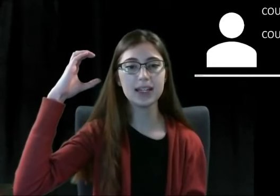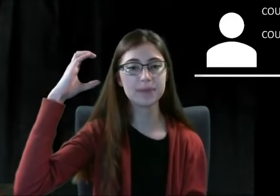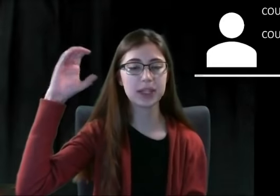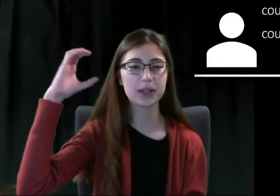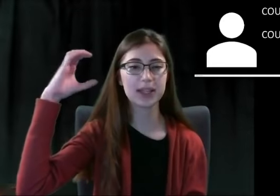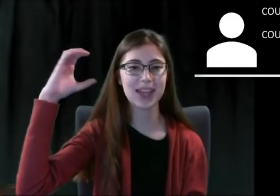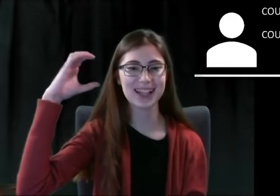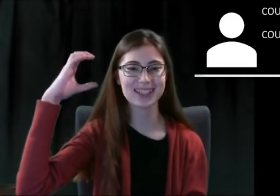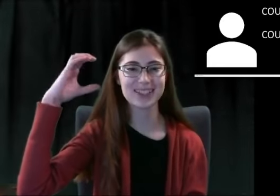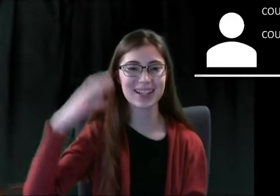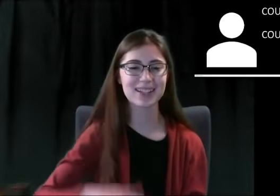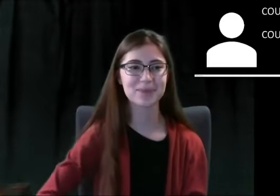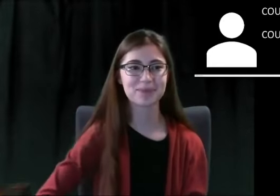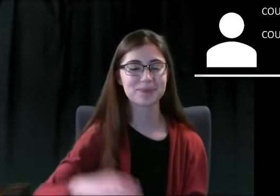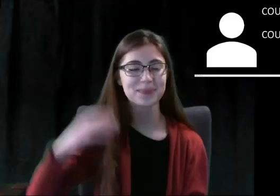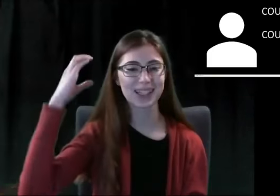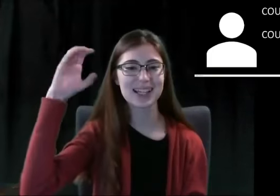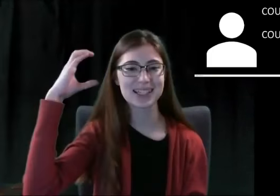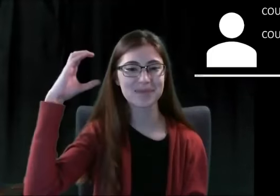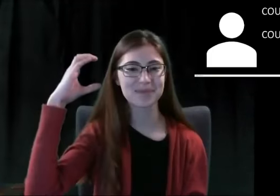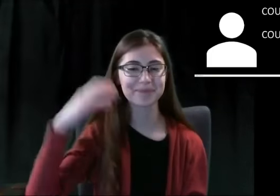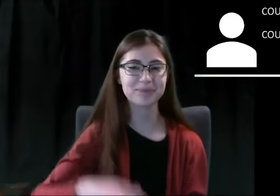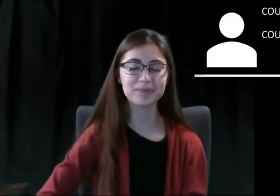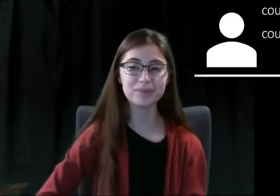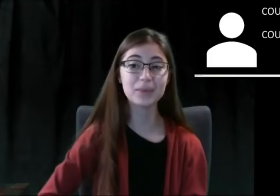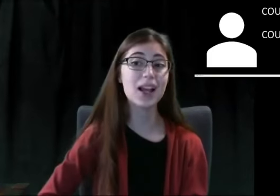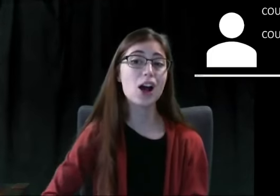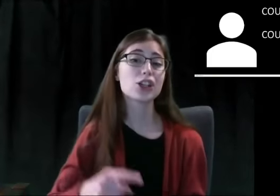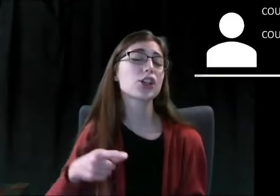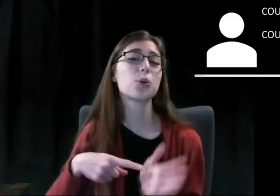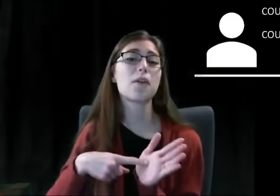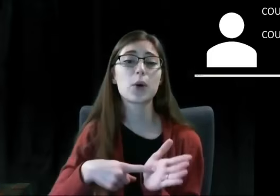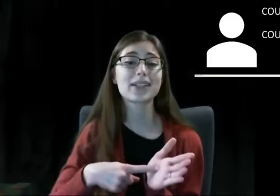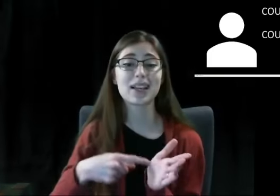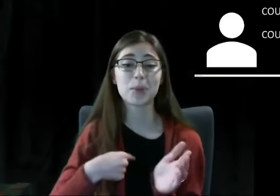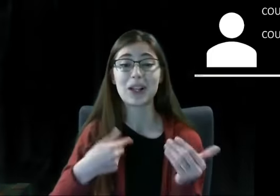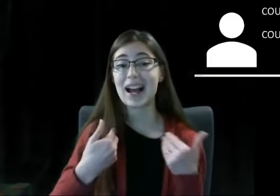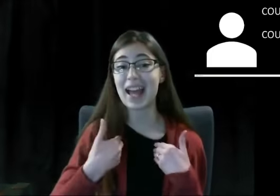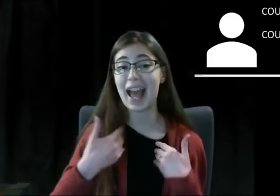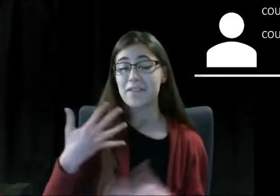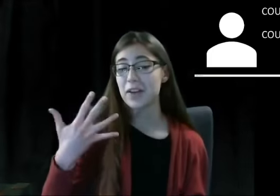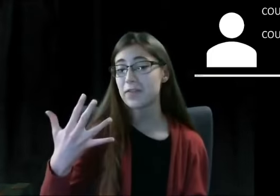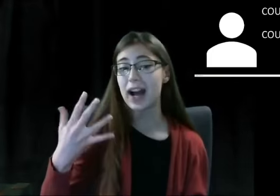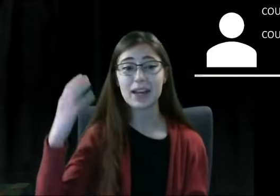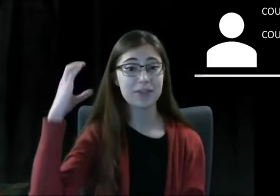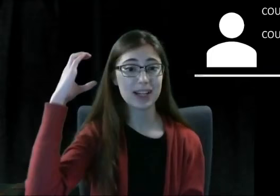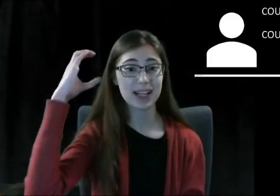you can give that a little shake. Cousin. So, for example, I have 5